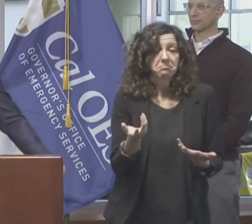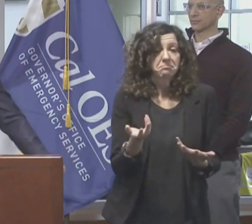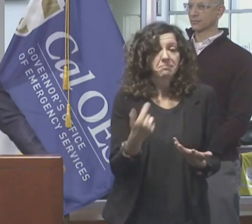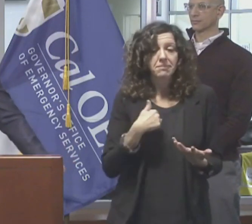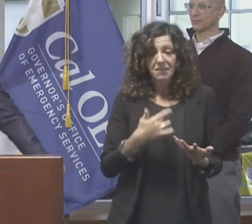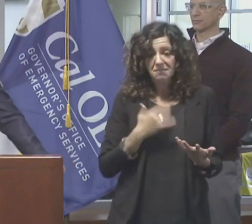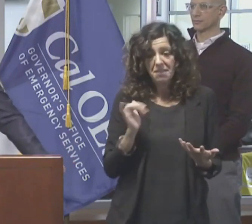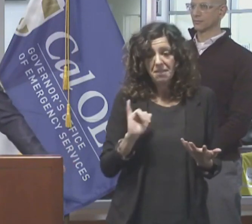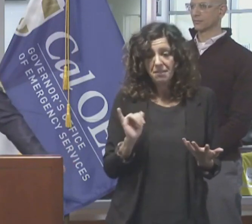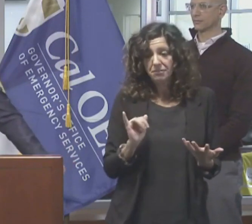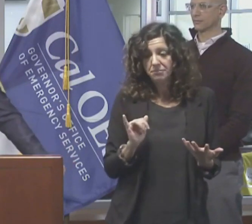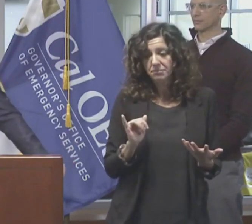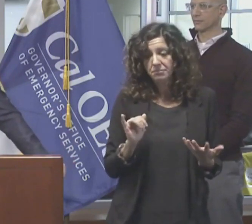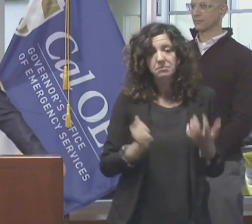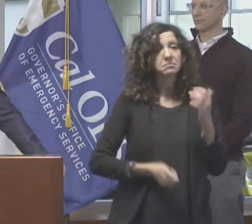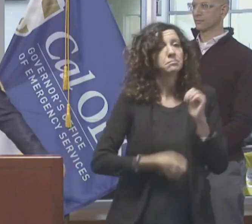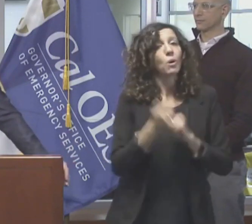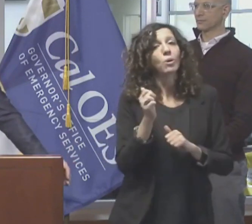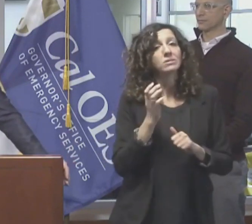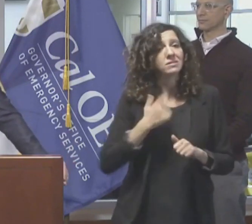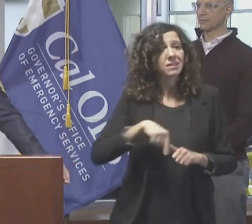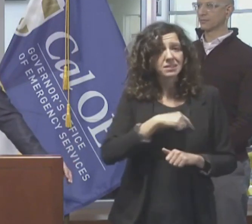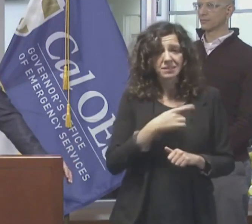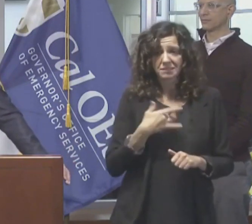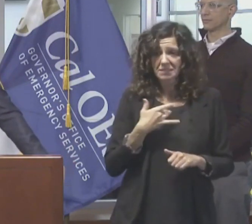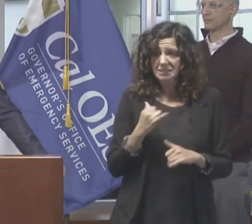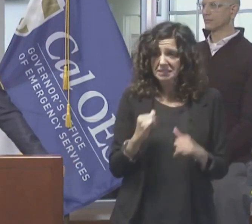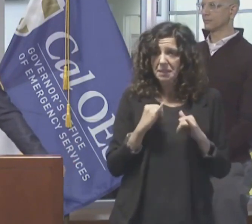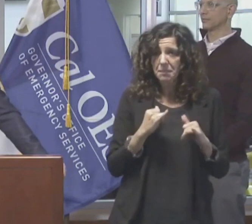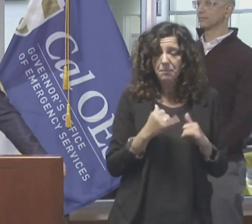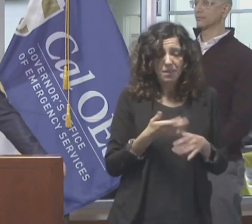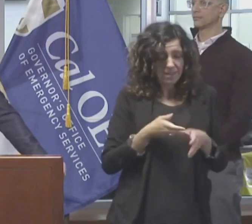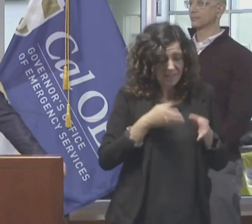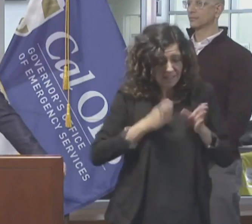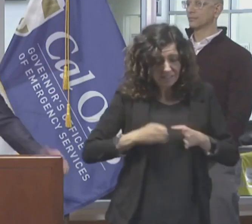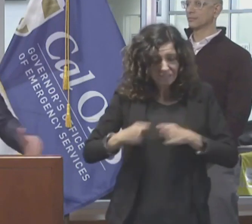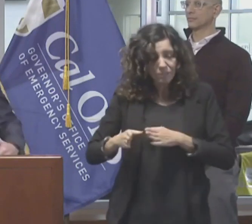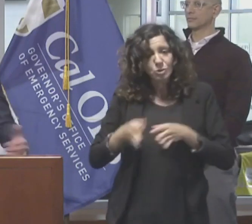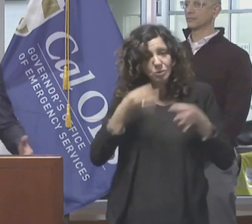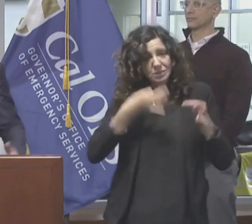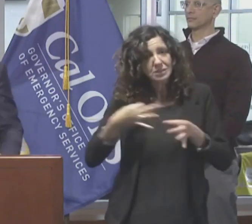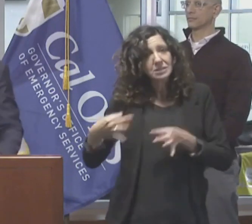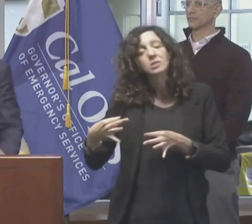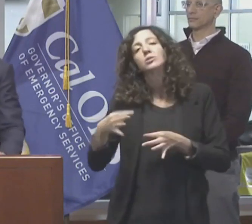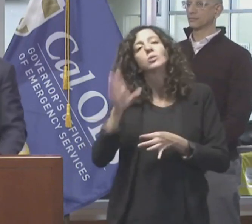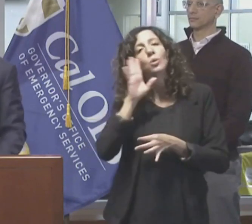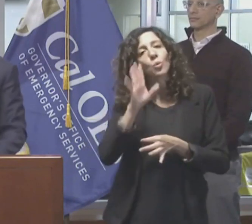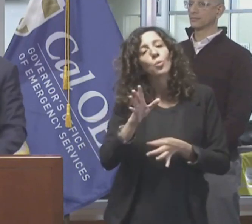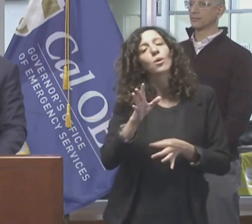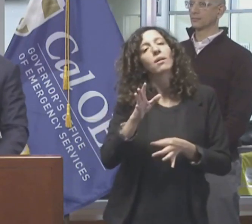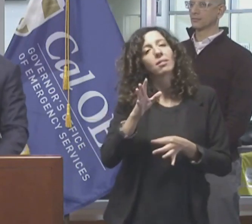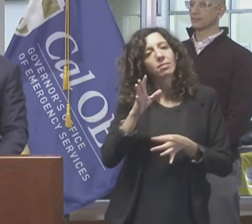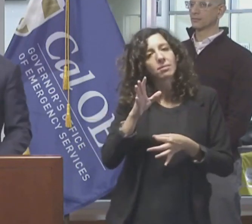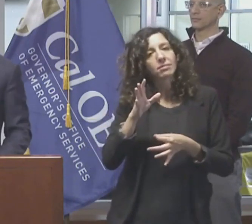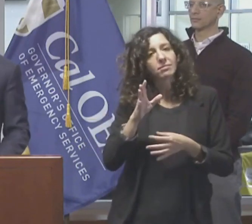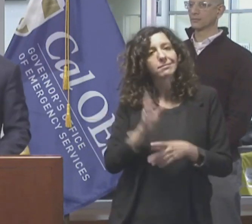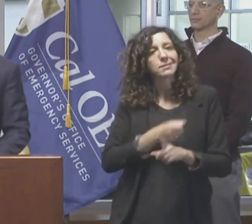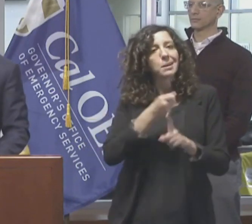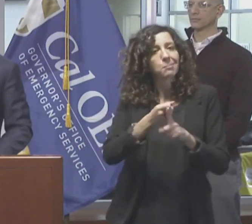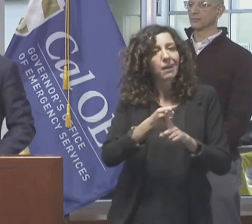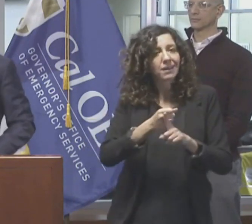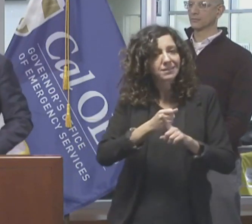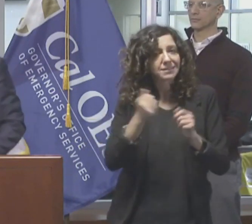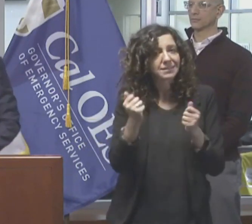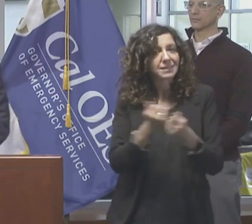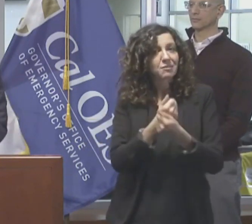I think the vast majority of us feel the same way. Individual decisions in the aggregate will determine the fate of this moment. And all of